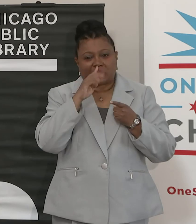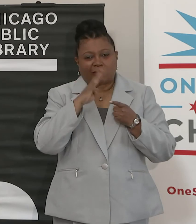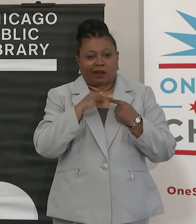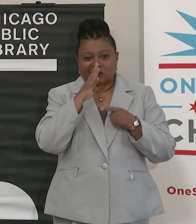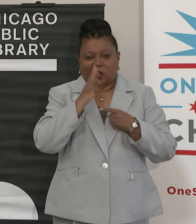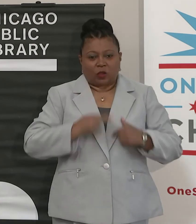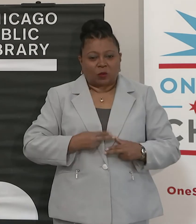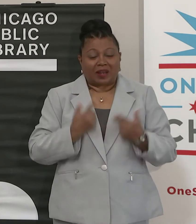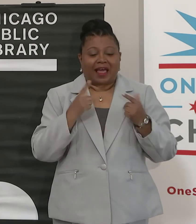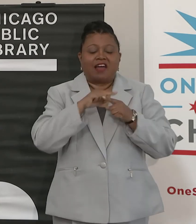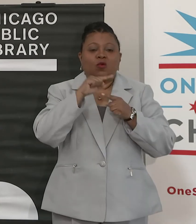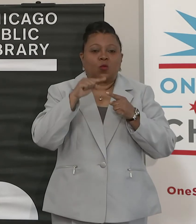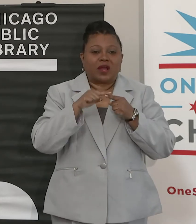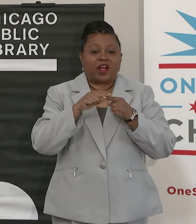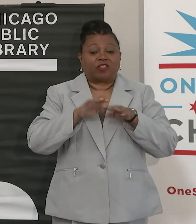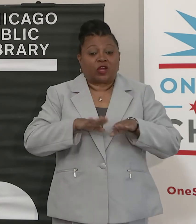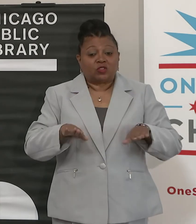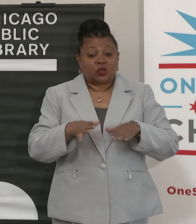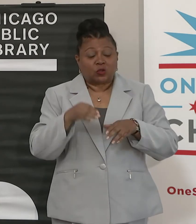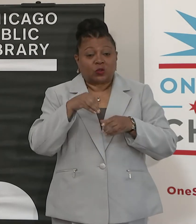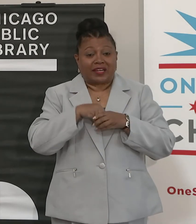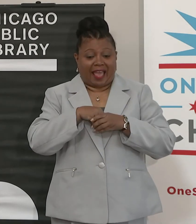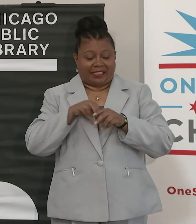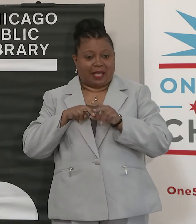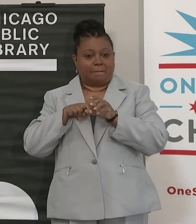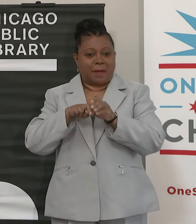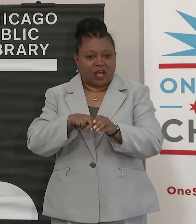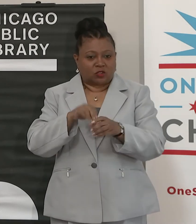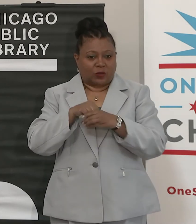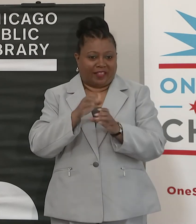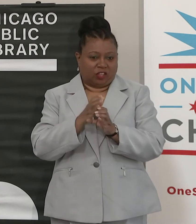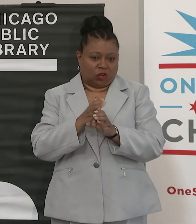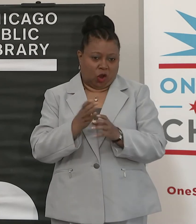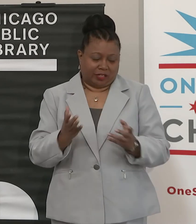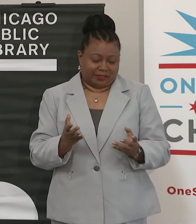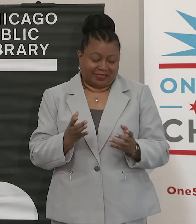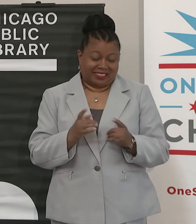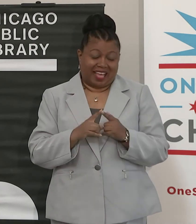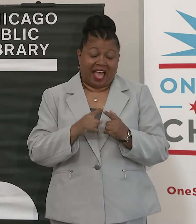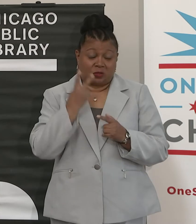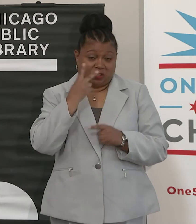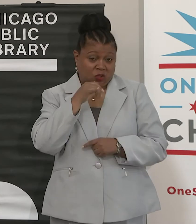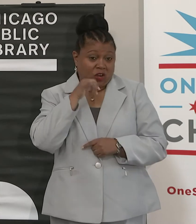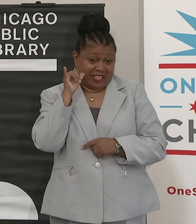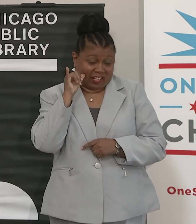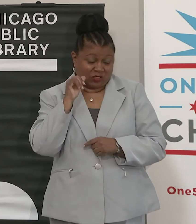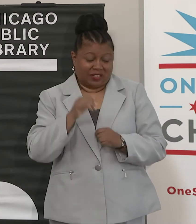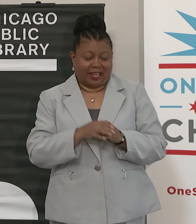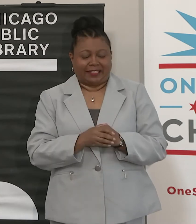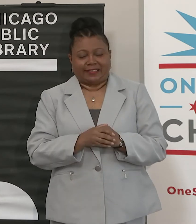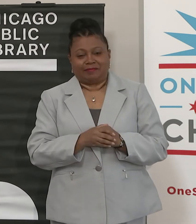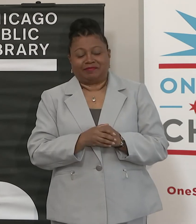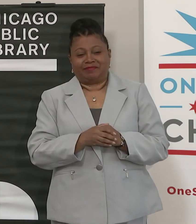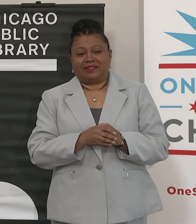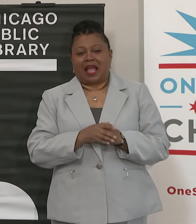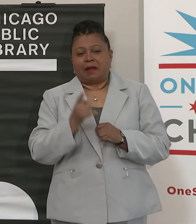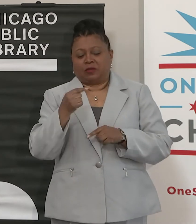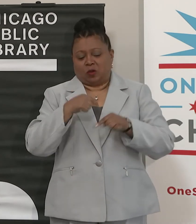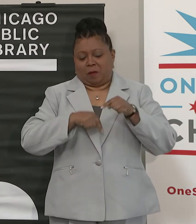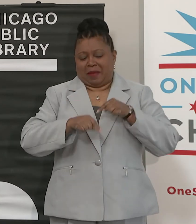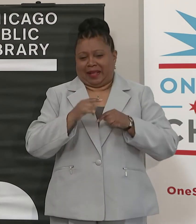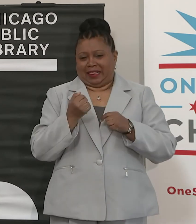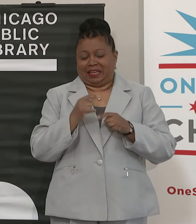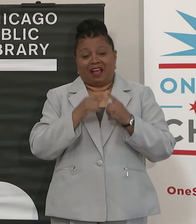to human life when there are children as passengers in cars, as we saw yesterday. I'll push back a little bit